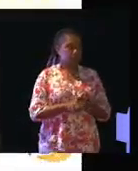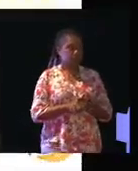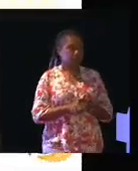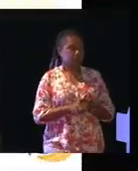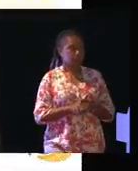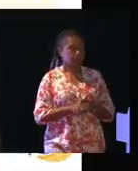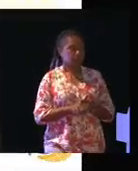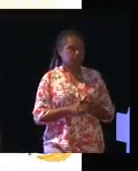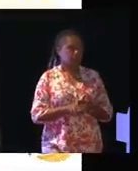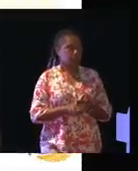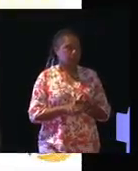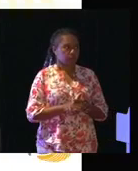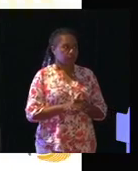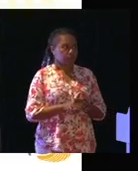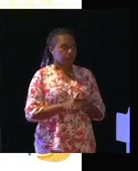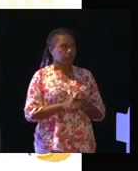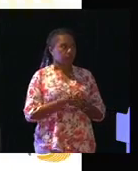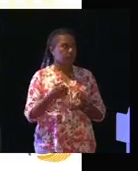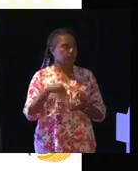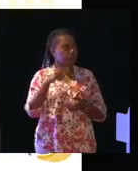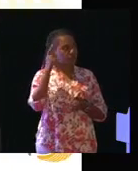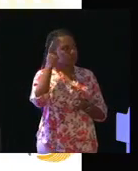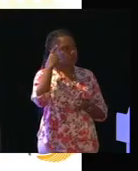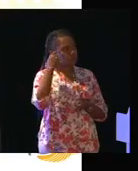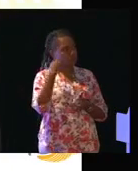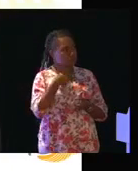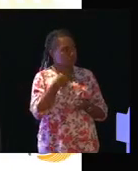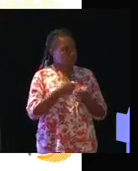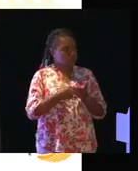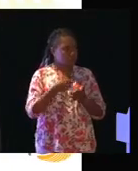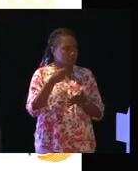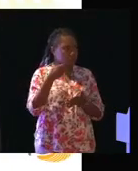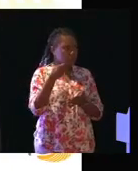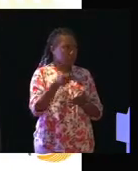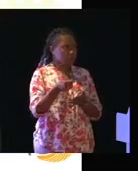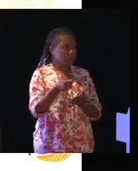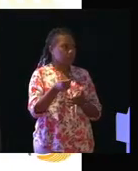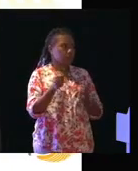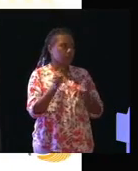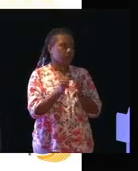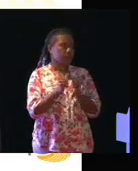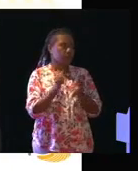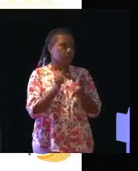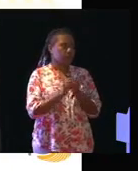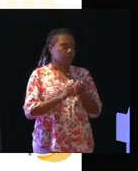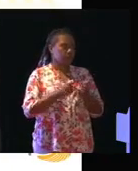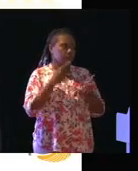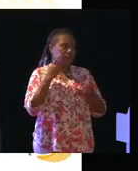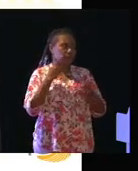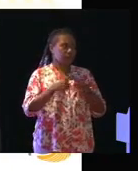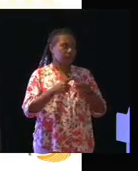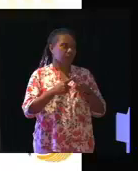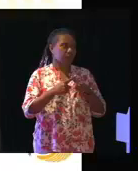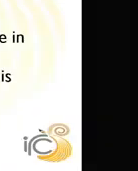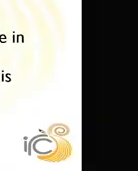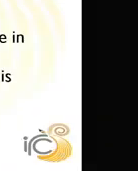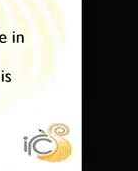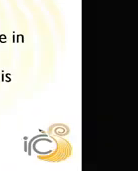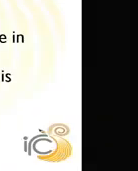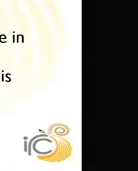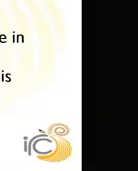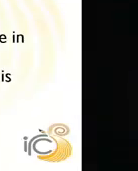You may be wondering, I'm paying a lot of taxes. What am I benefiting out of paying these